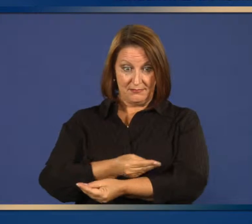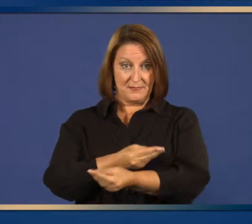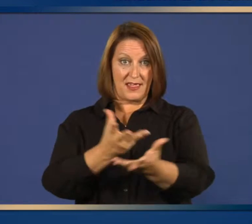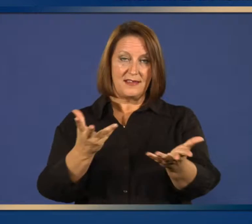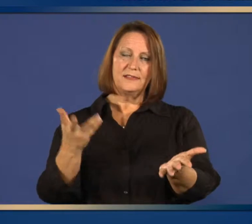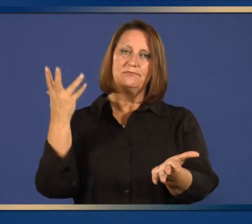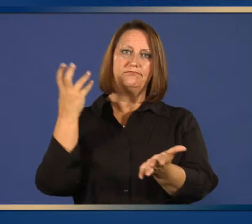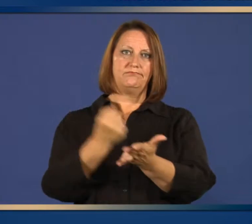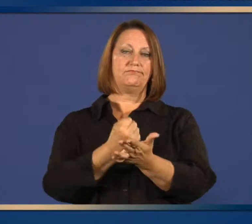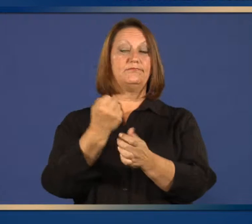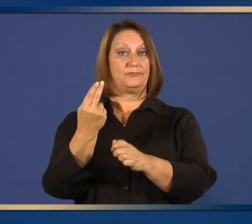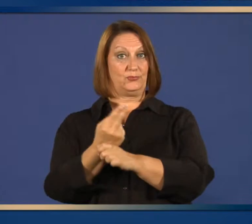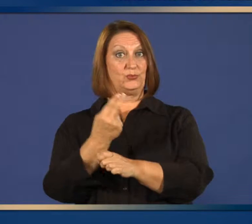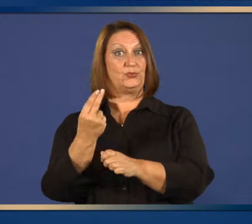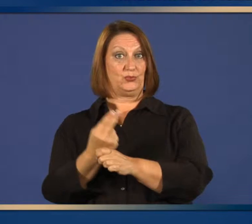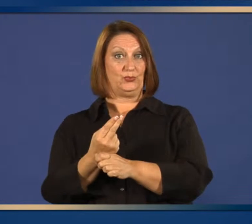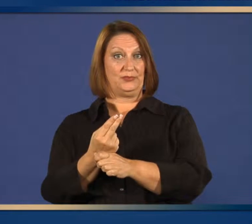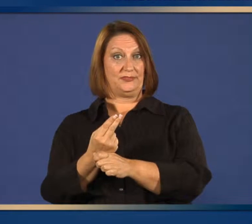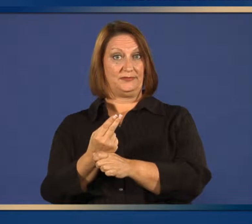comes early.